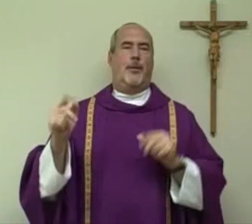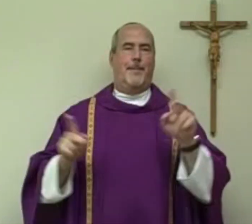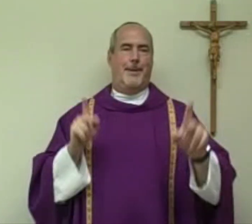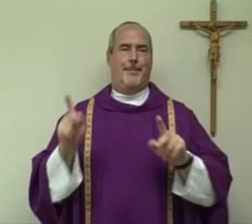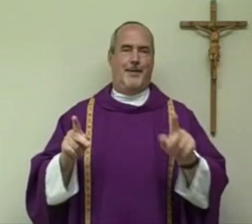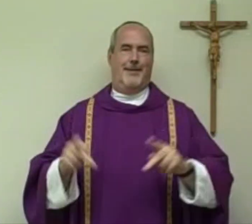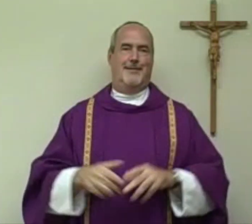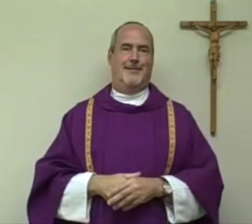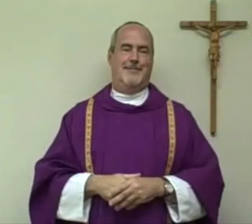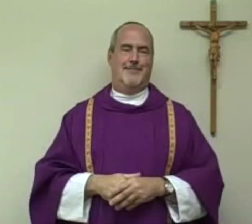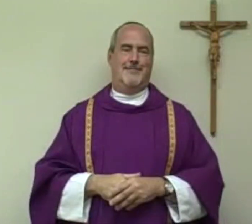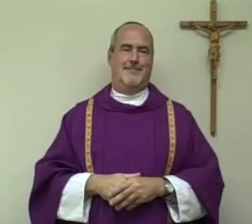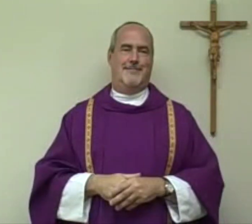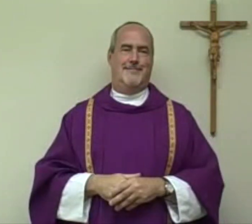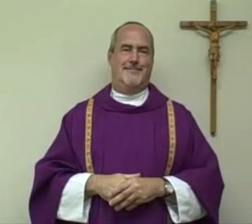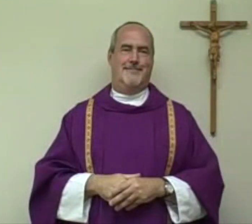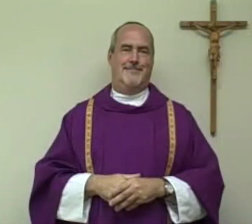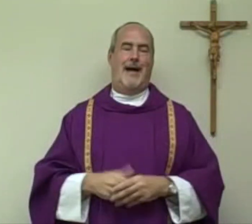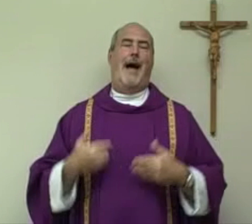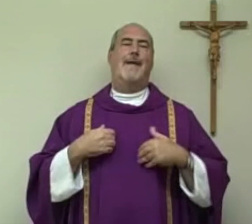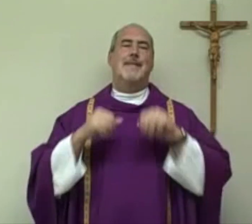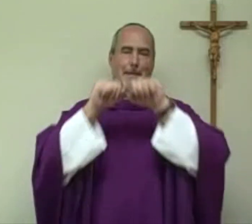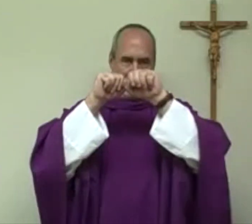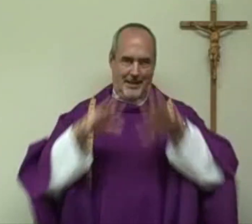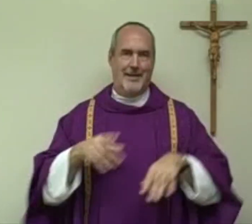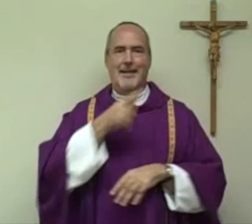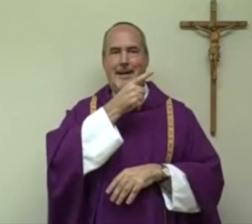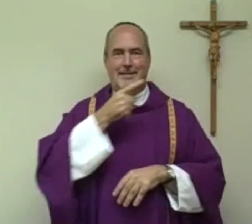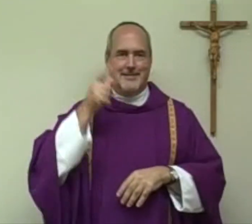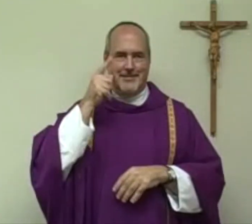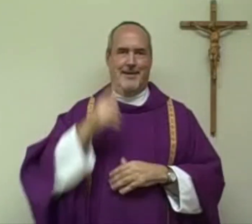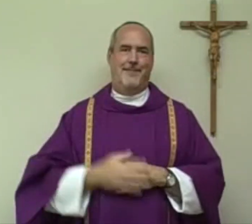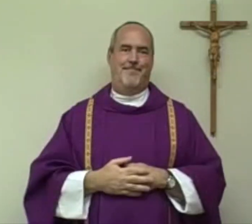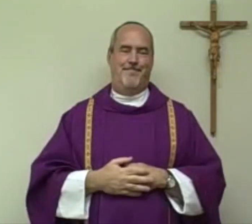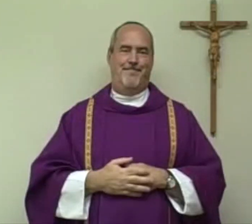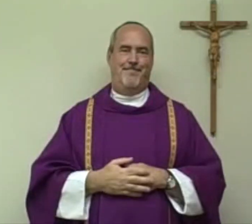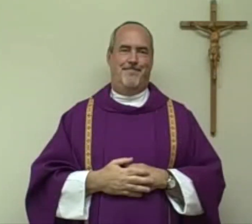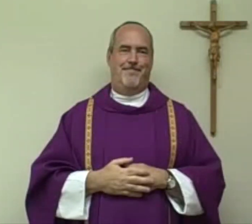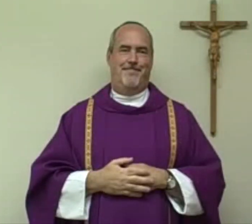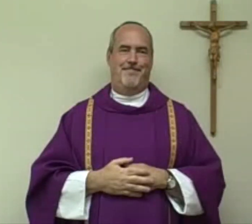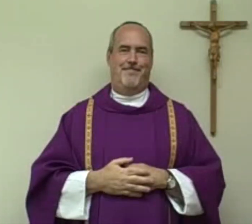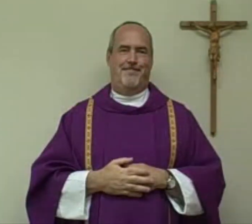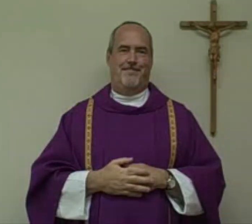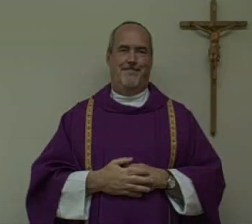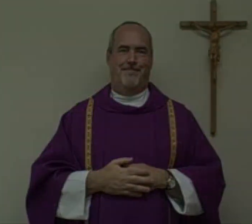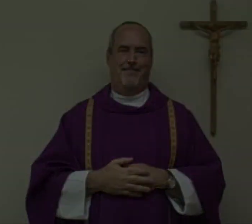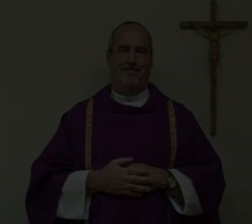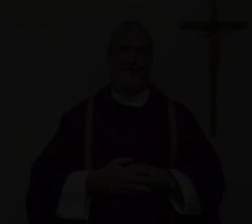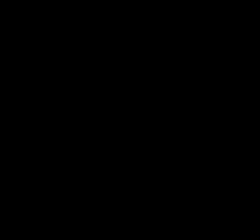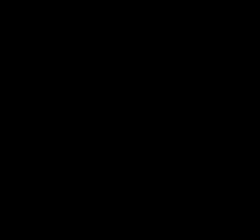things: praying, fasting, and helping other people. Have a blessed Lent.